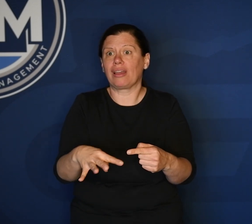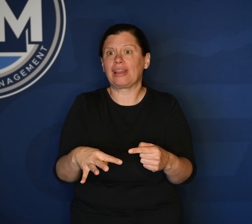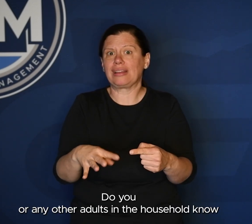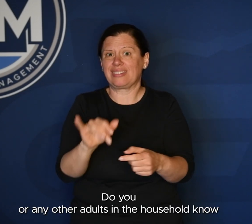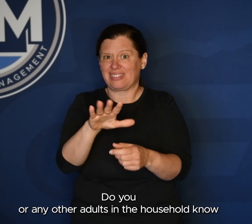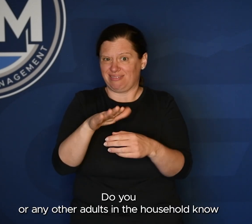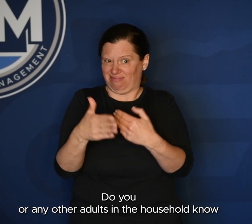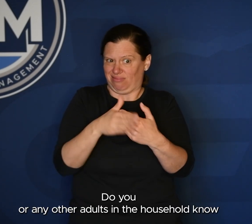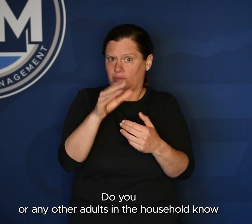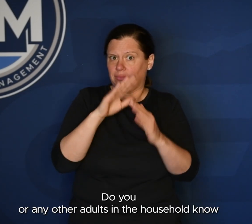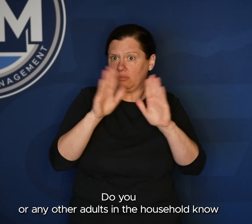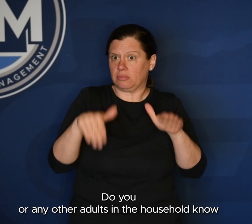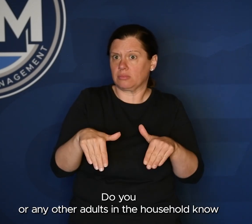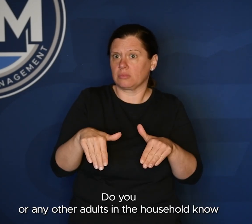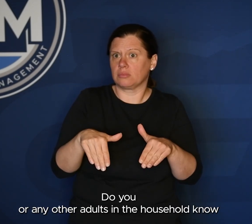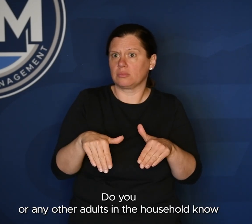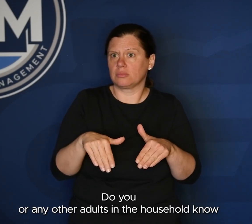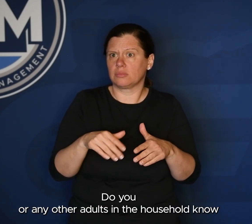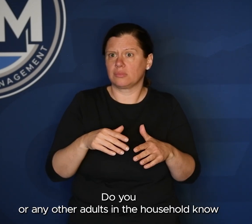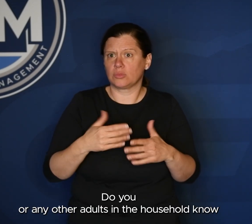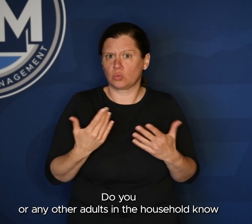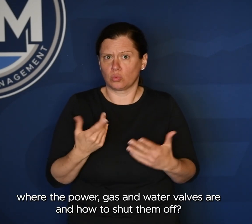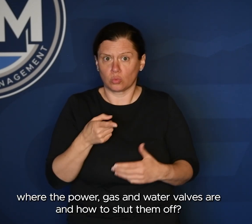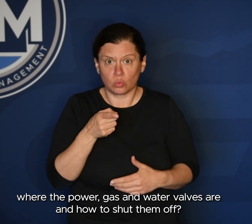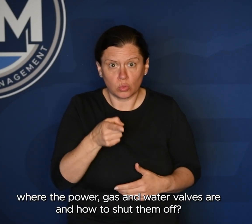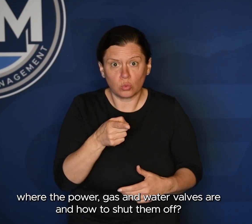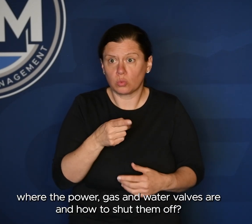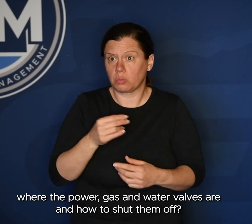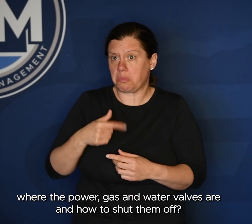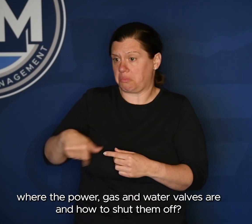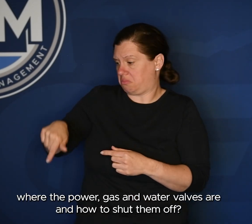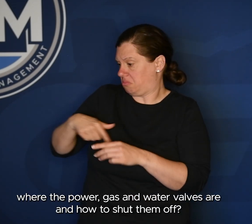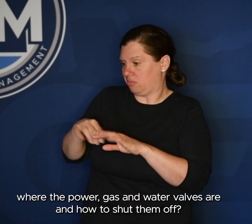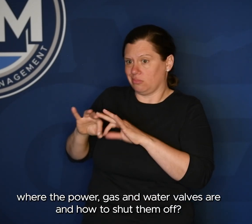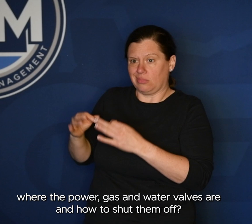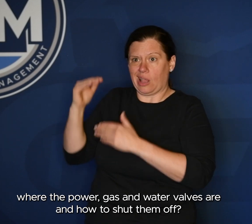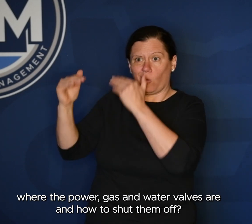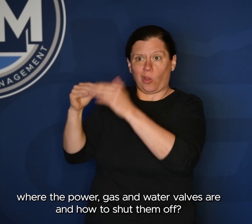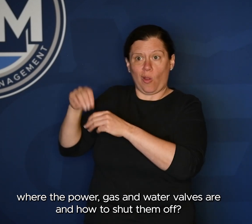Do you or any other adults in the household know where the power, gas, and water valves